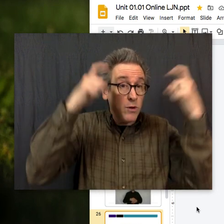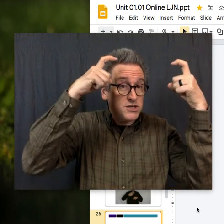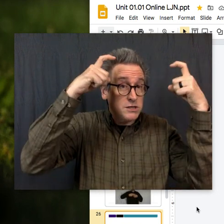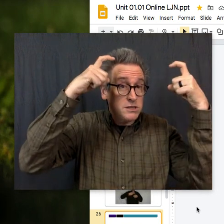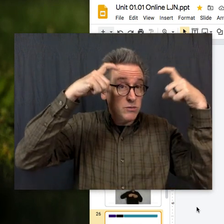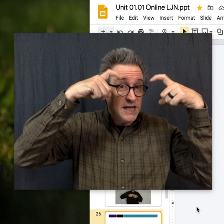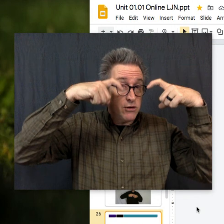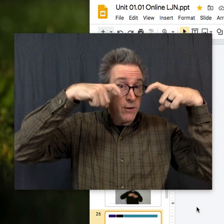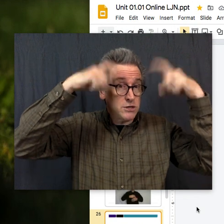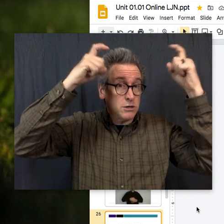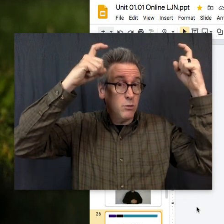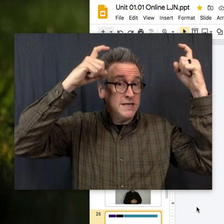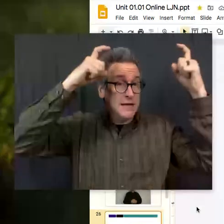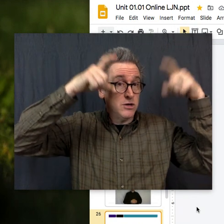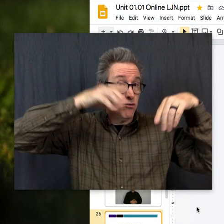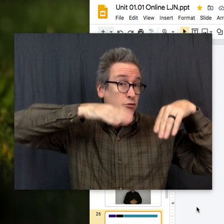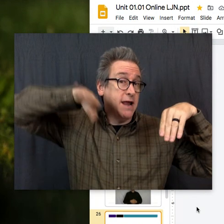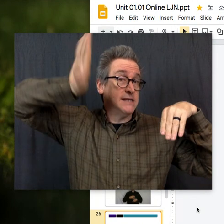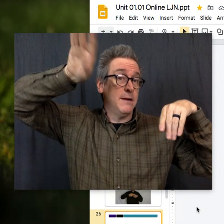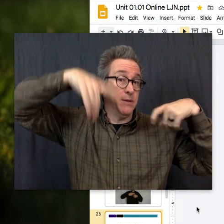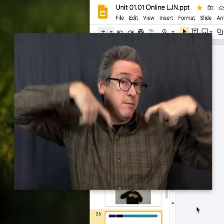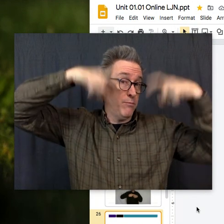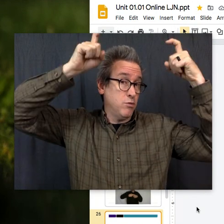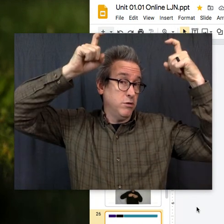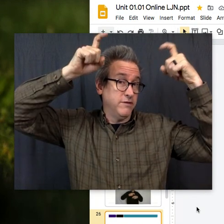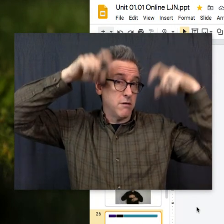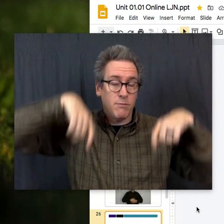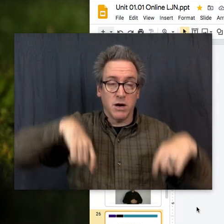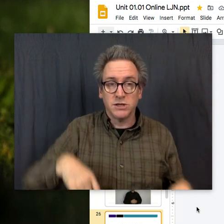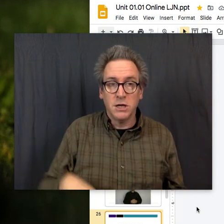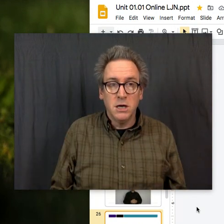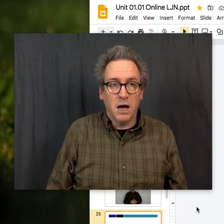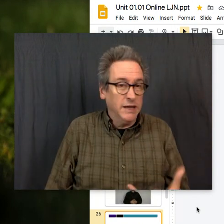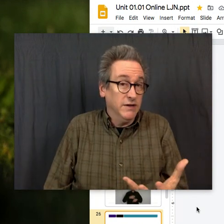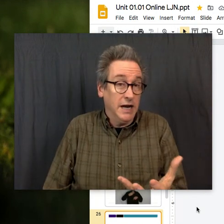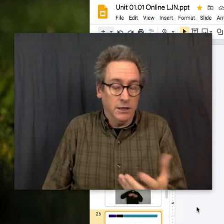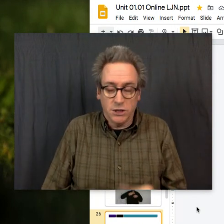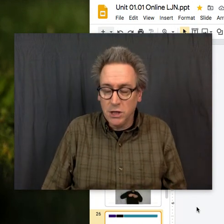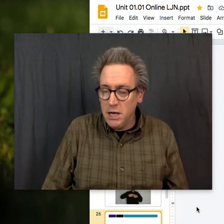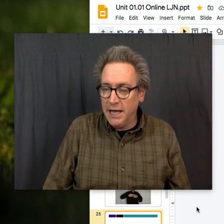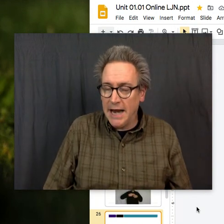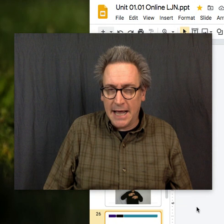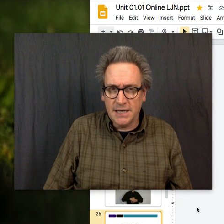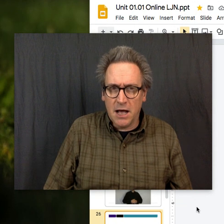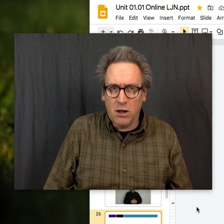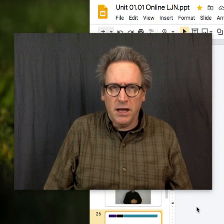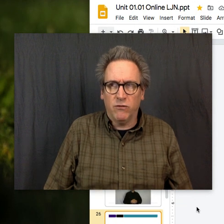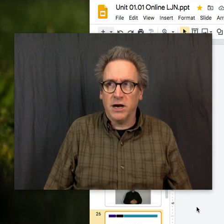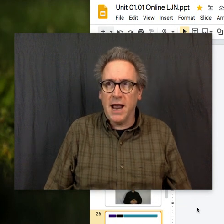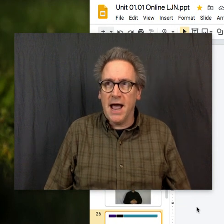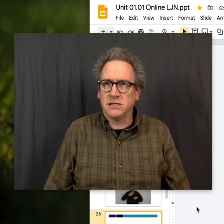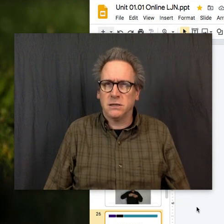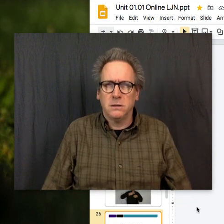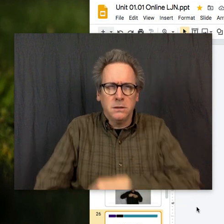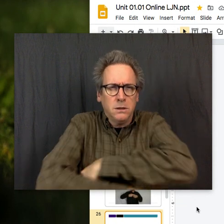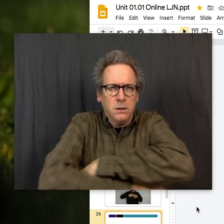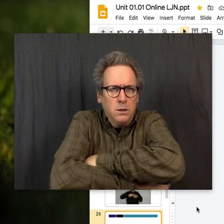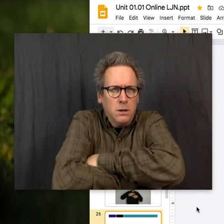Simple questions, yes or no answer, we tend to raise it up and lift our eyebrows, even in English. In ASL, if we're going to